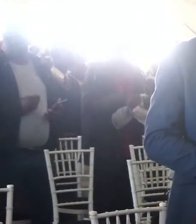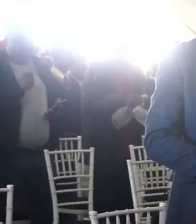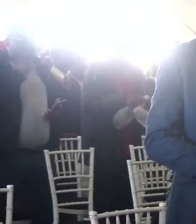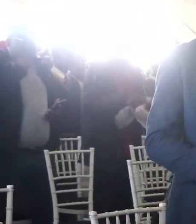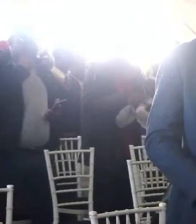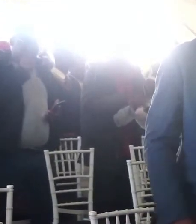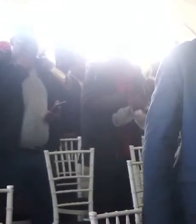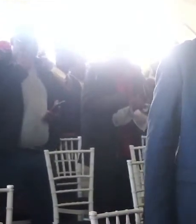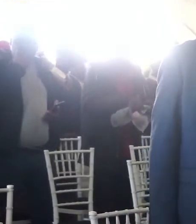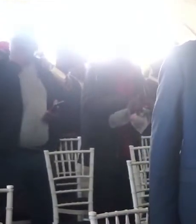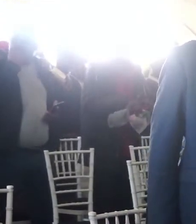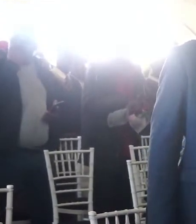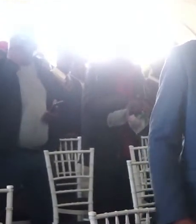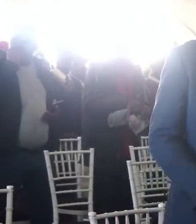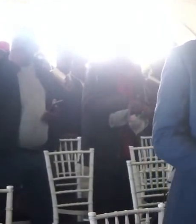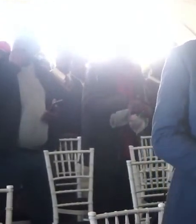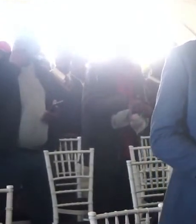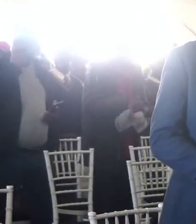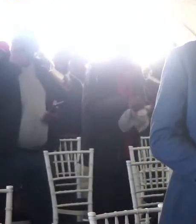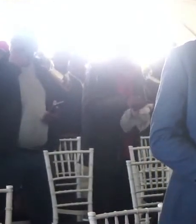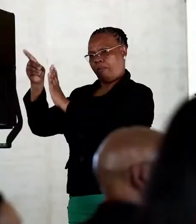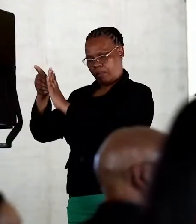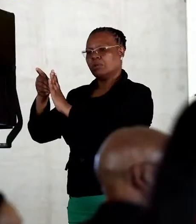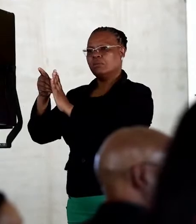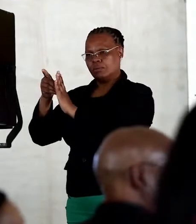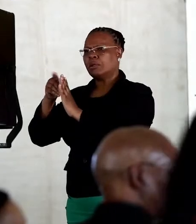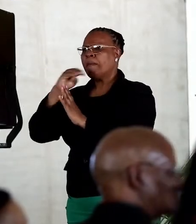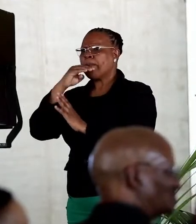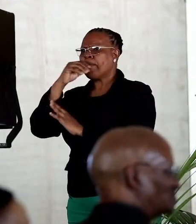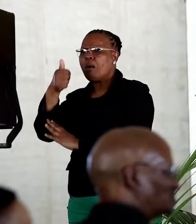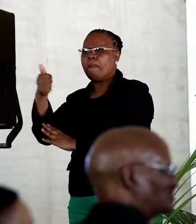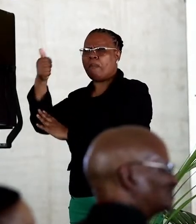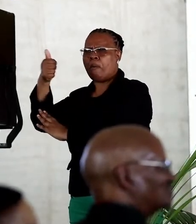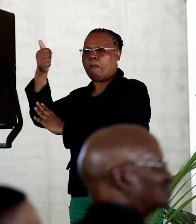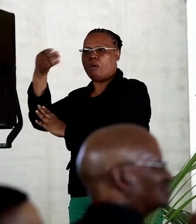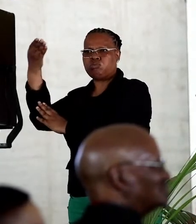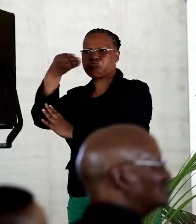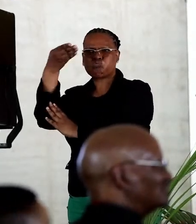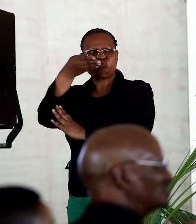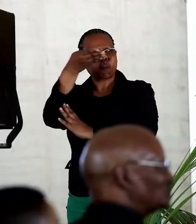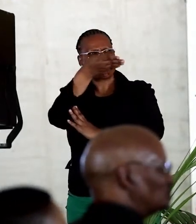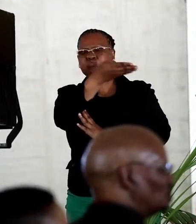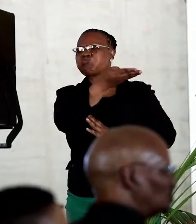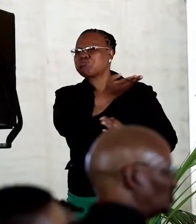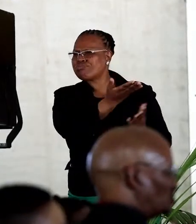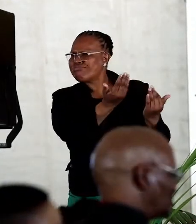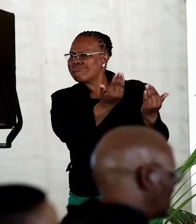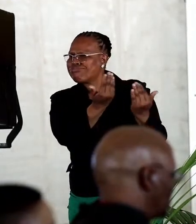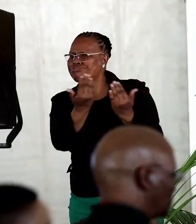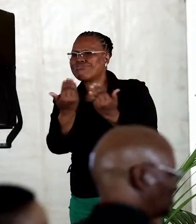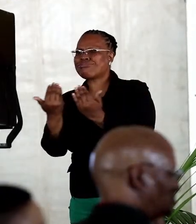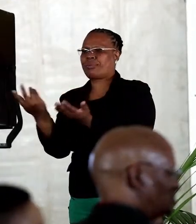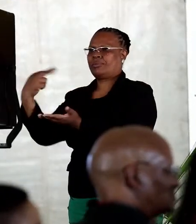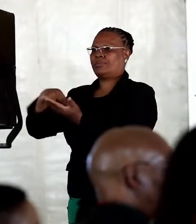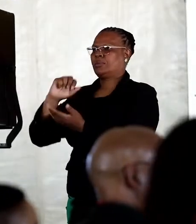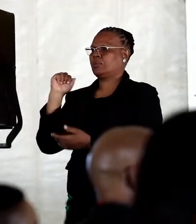Department of Rural Development. Hayi nazi inkokheli masiphakameni sonke.